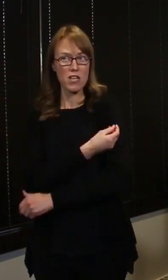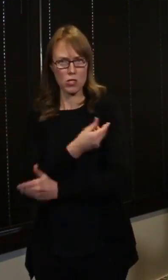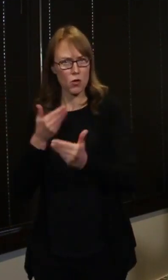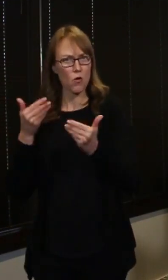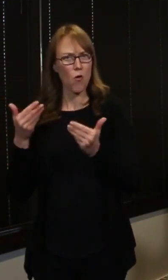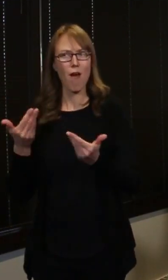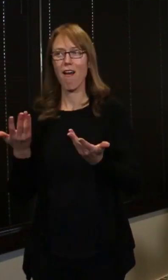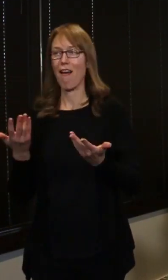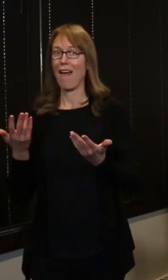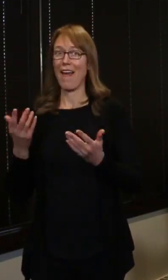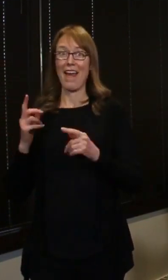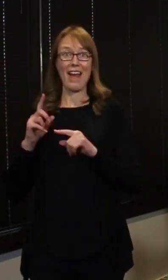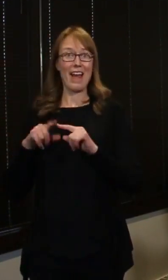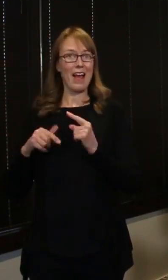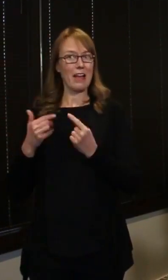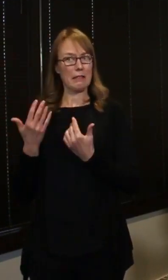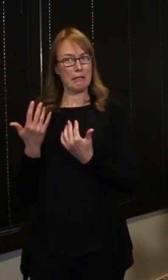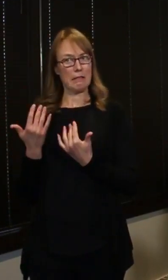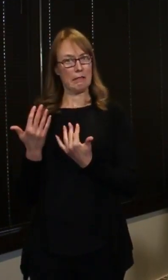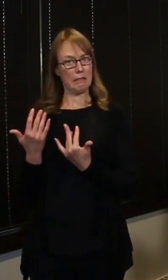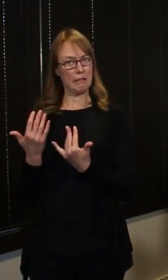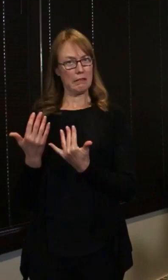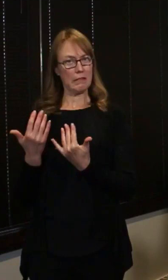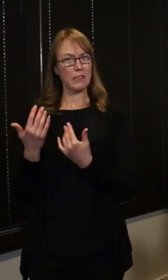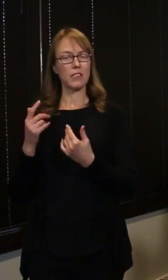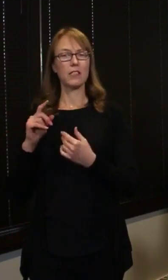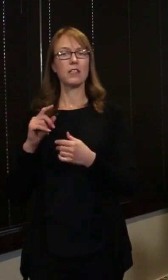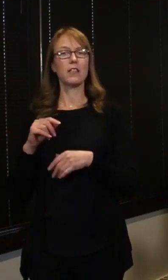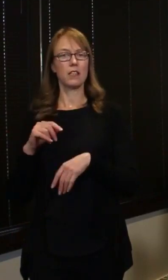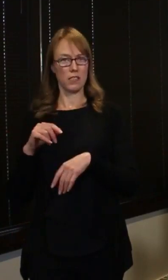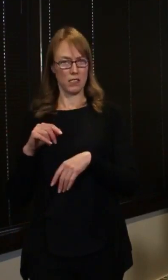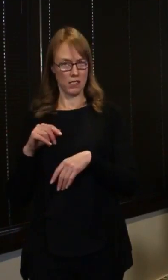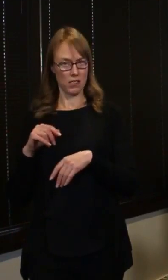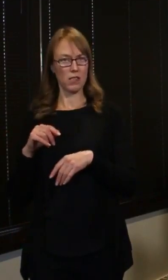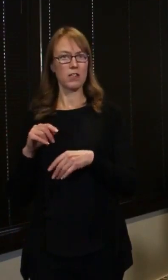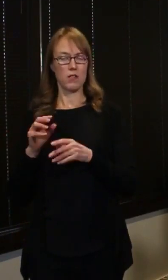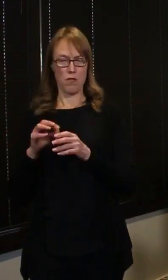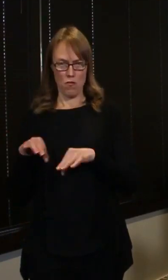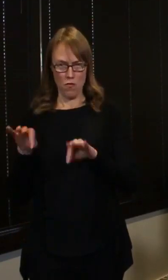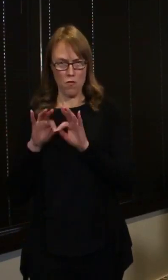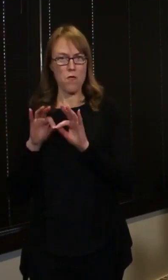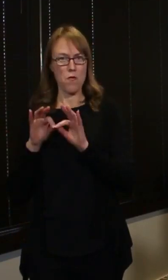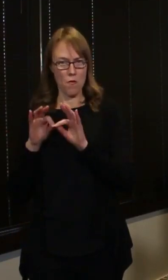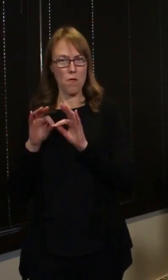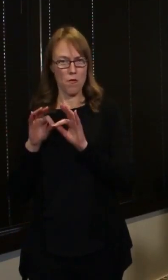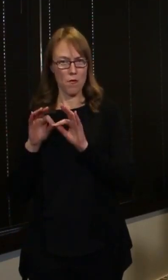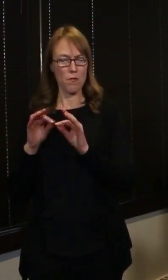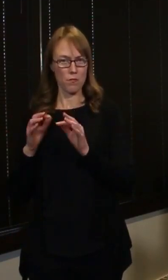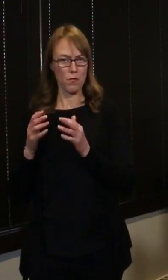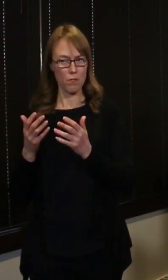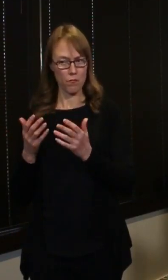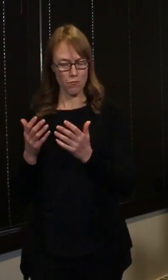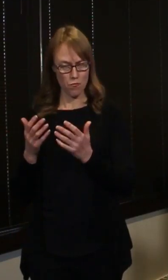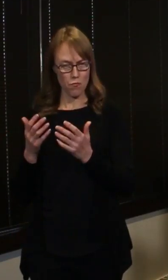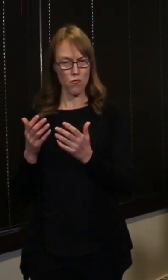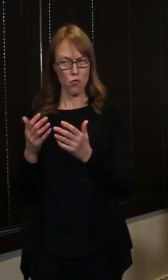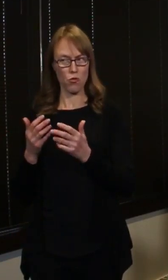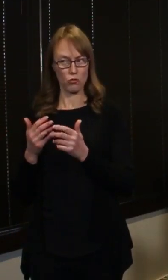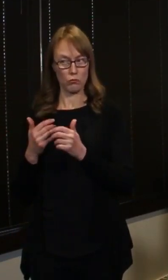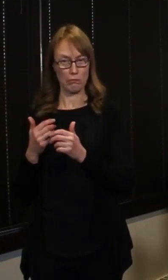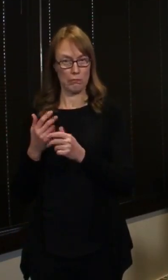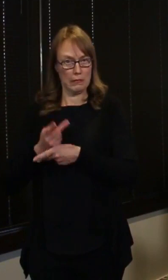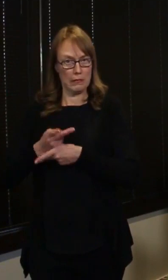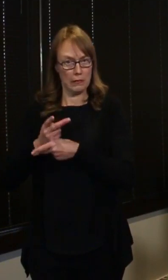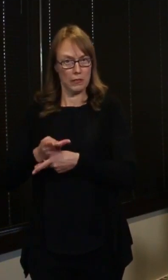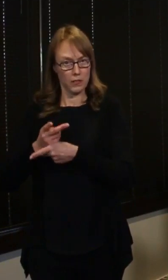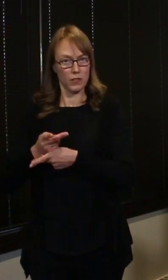vaccinations so that we can get to that magic herd immunity. Now, we expect vaccinations